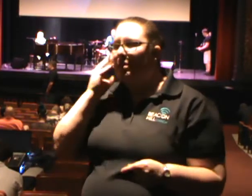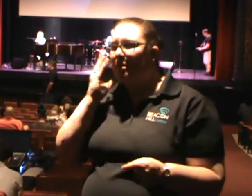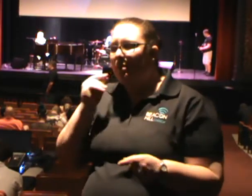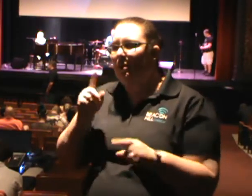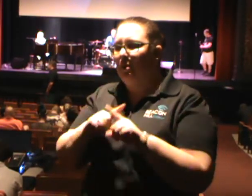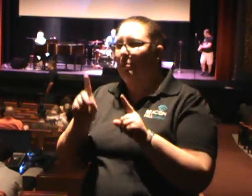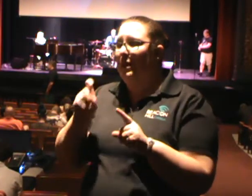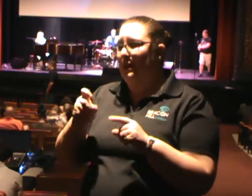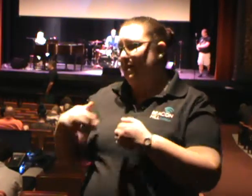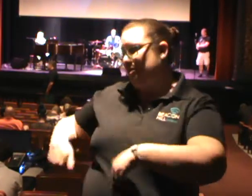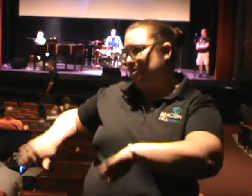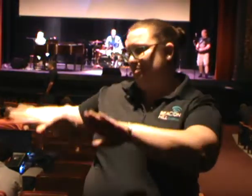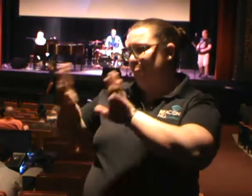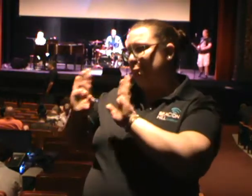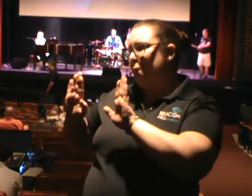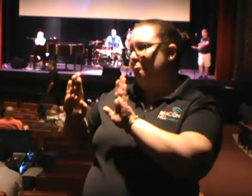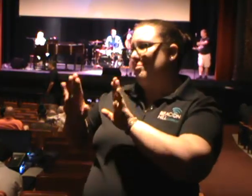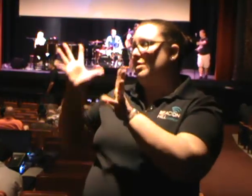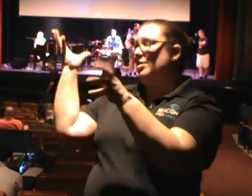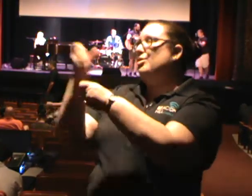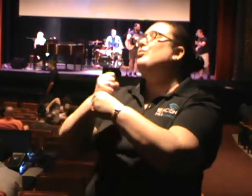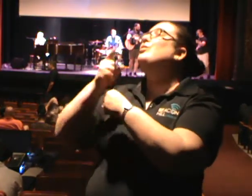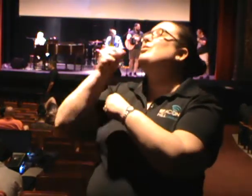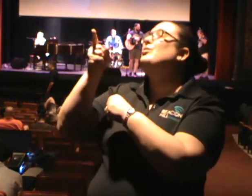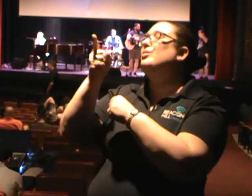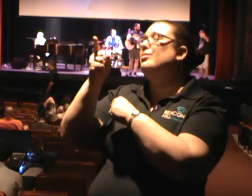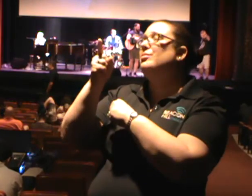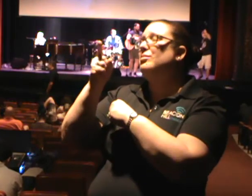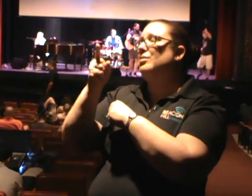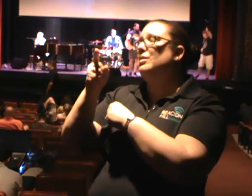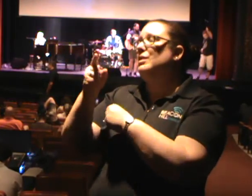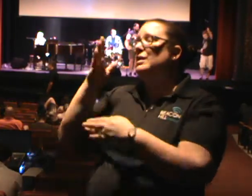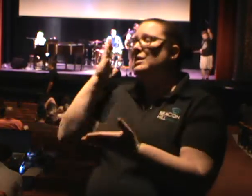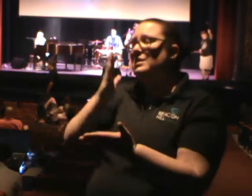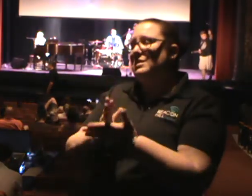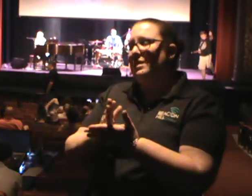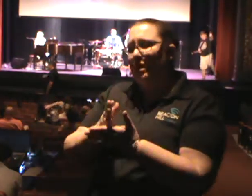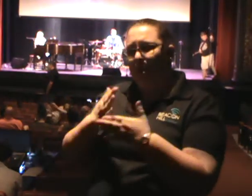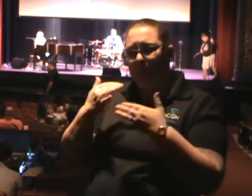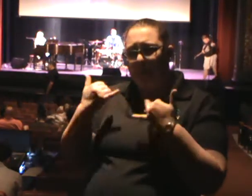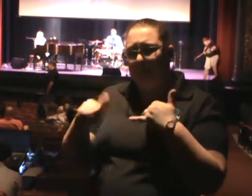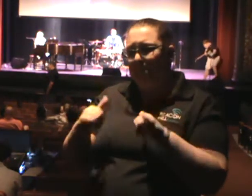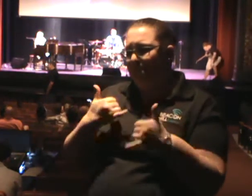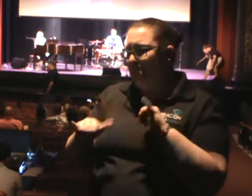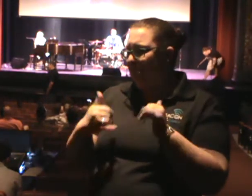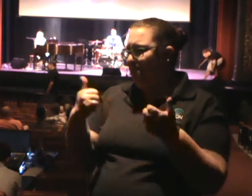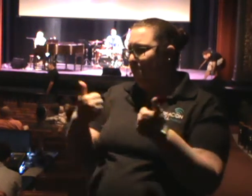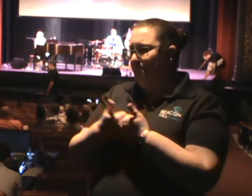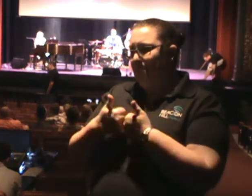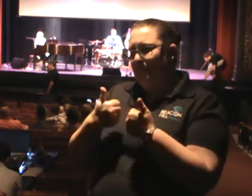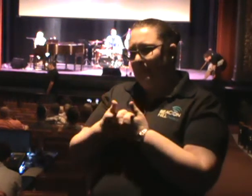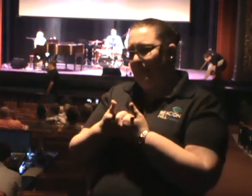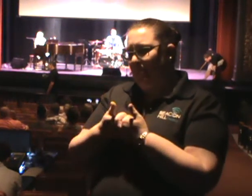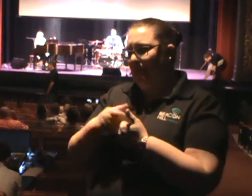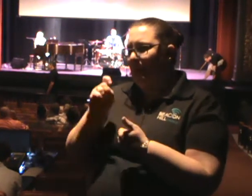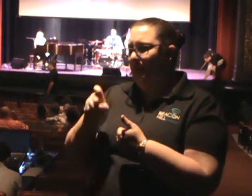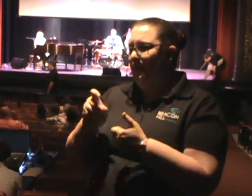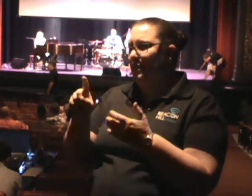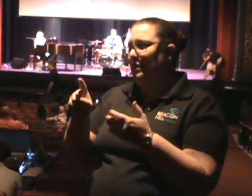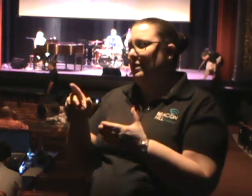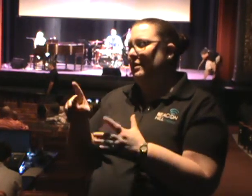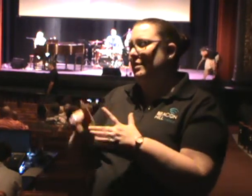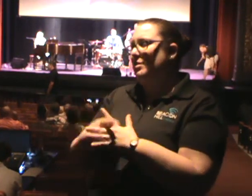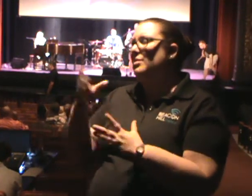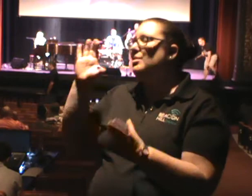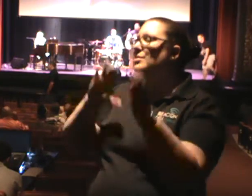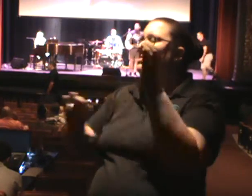just trust you to take care of it. Or we need to stop playing games. We need to stop playing around, and we need to start seeking you with all of our